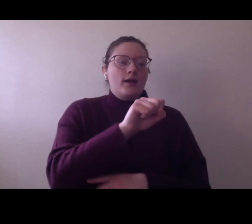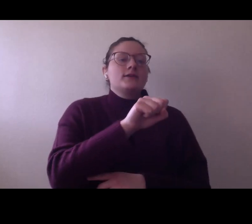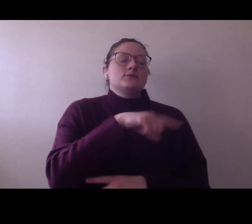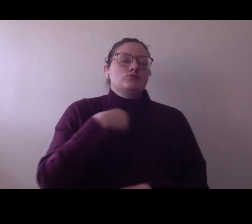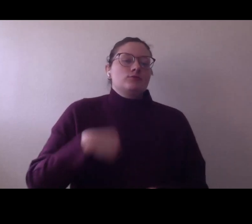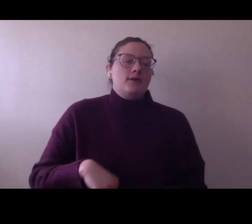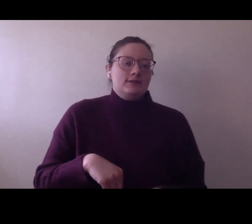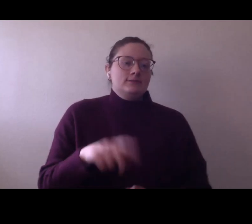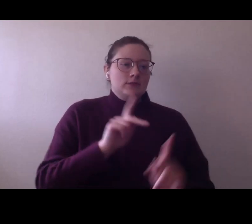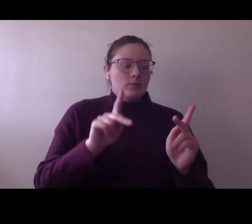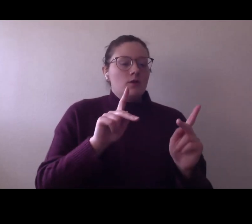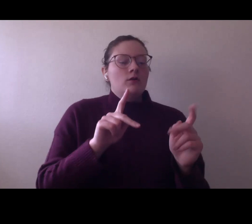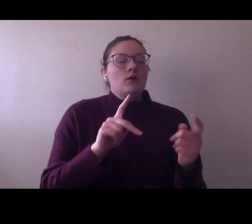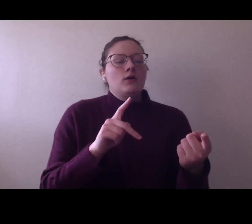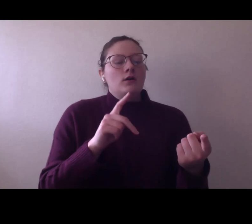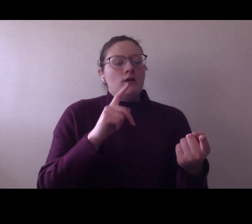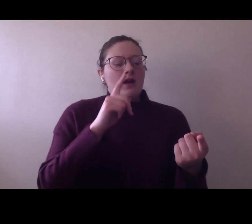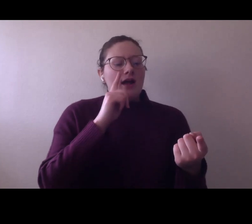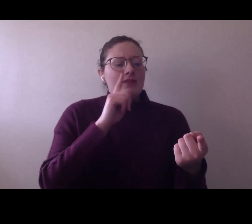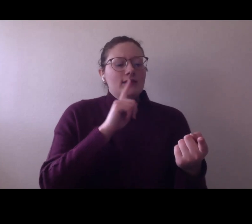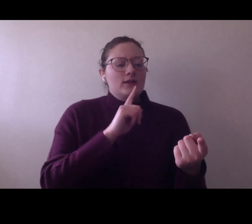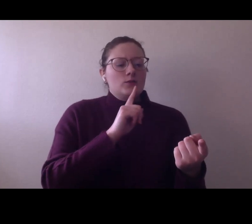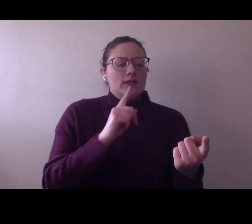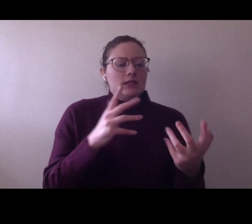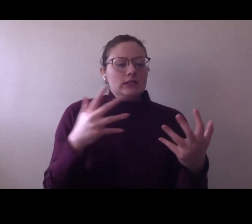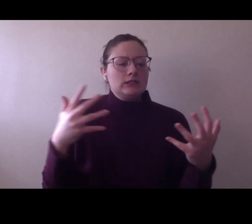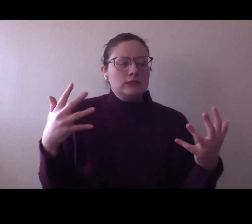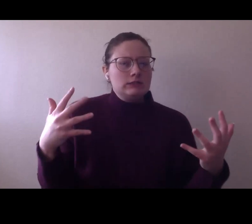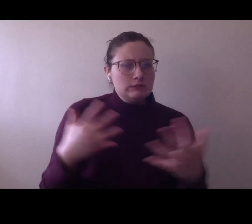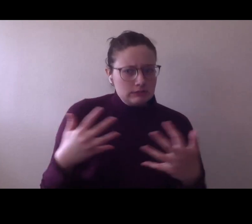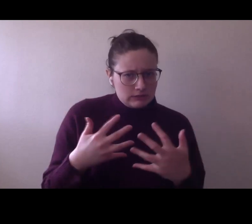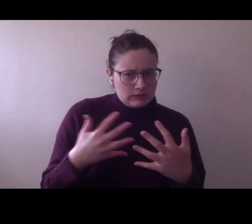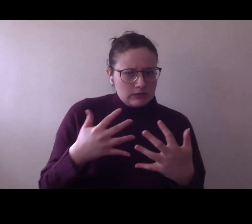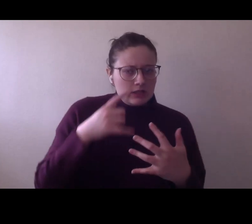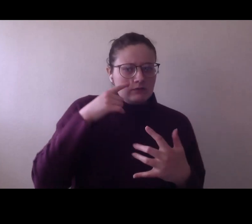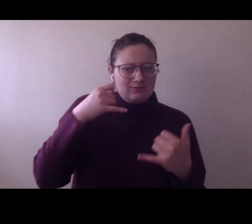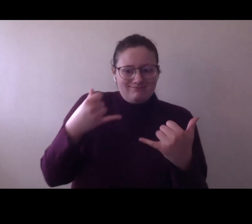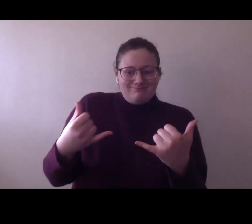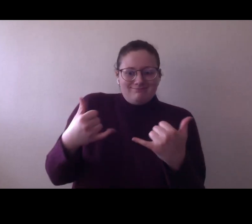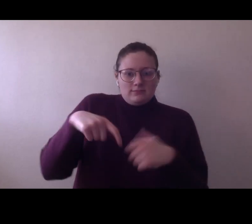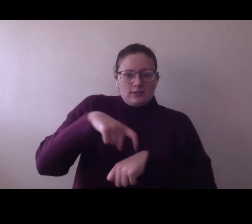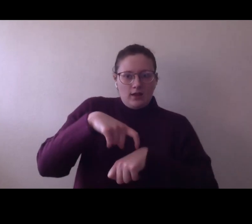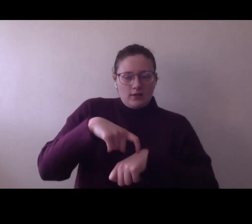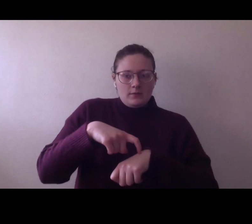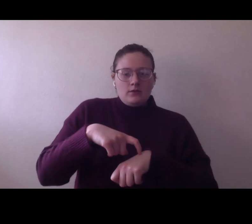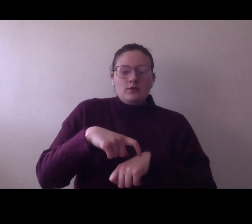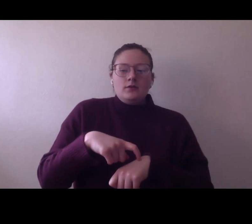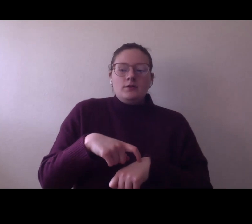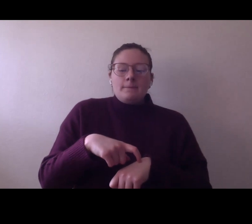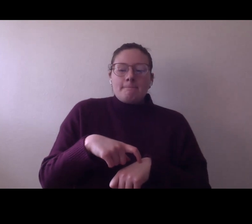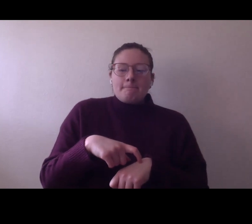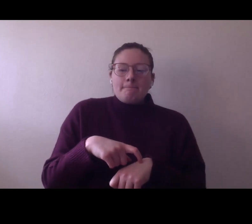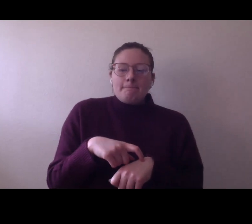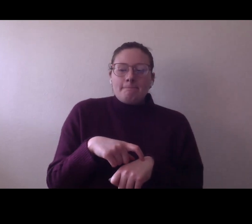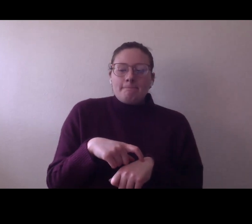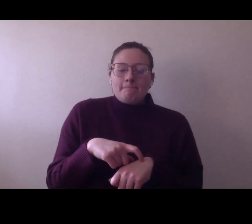But I think what is so alarming in the current period is,